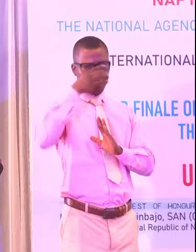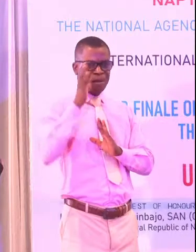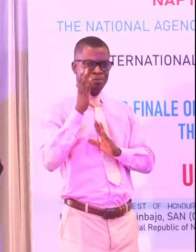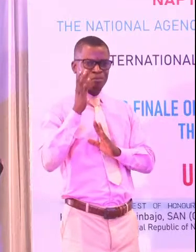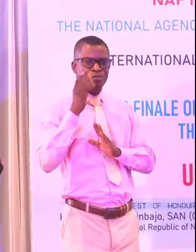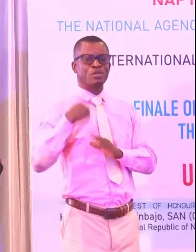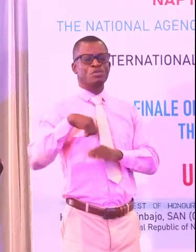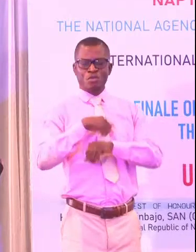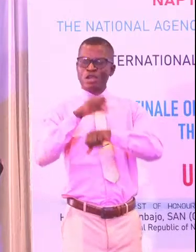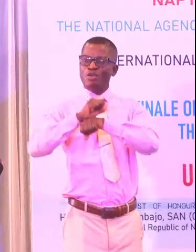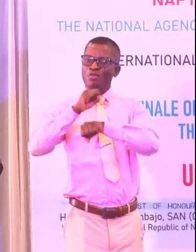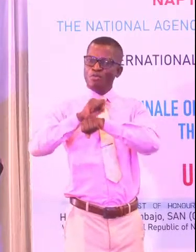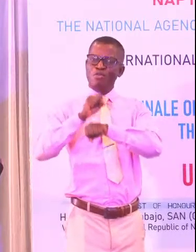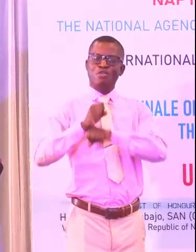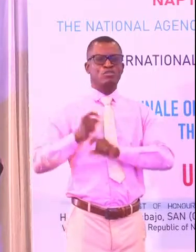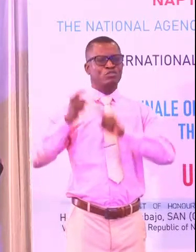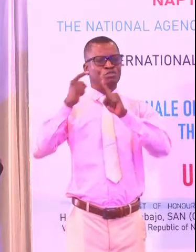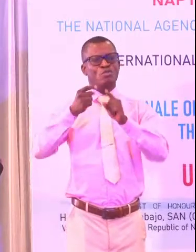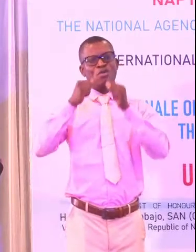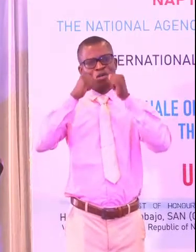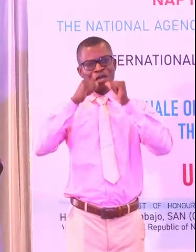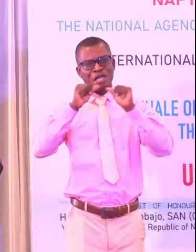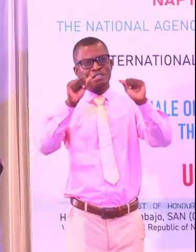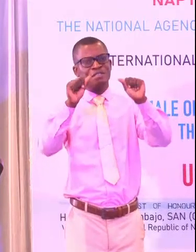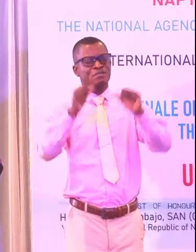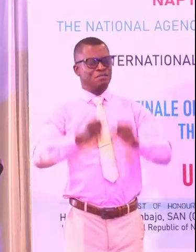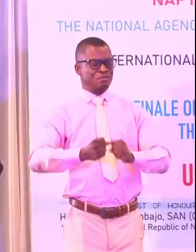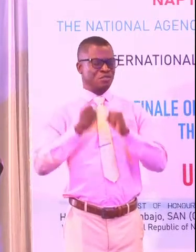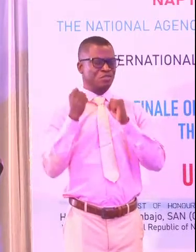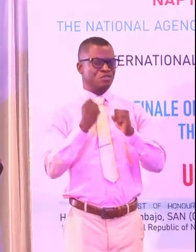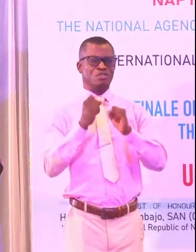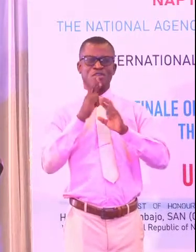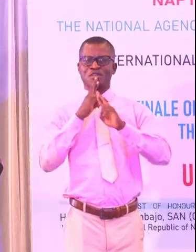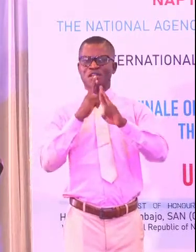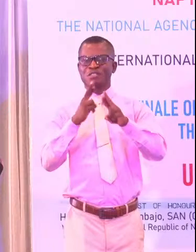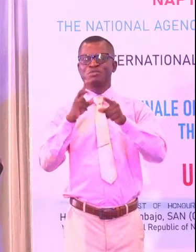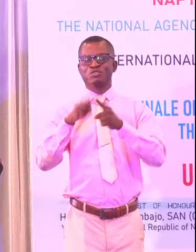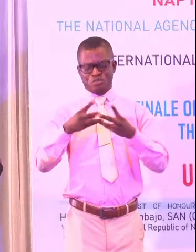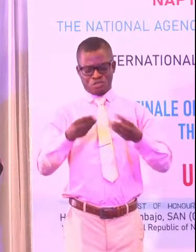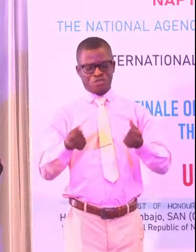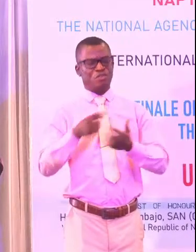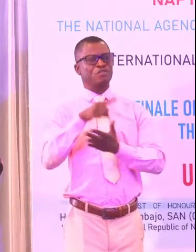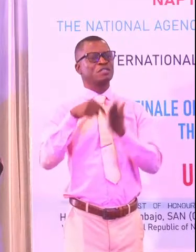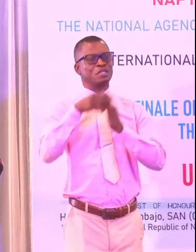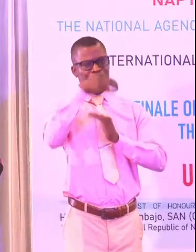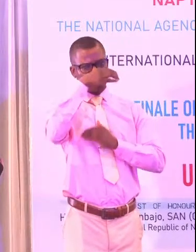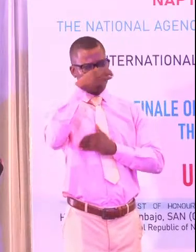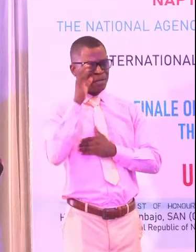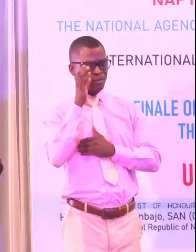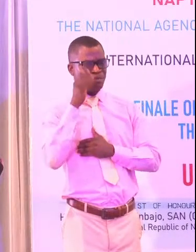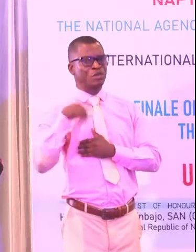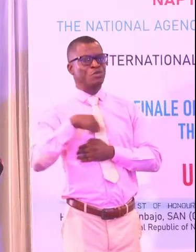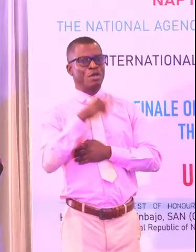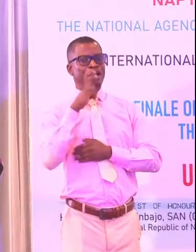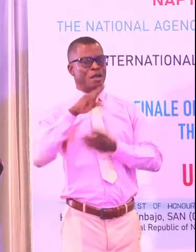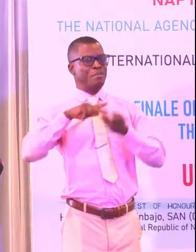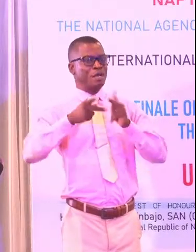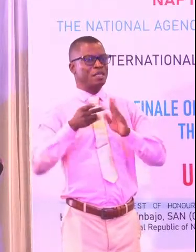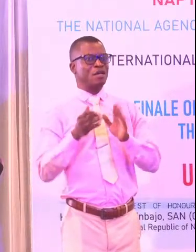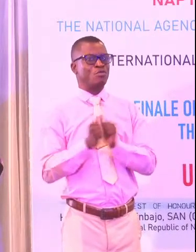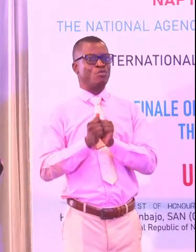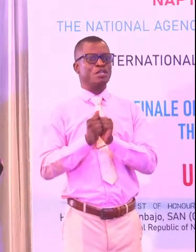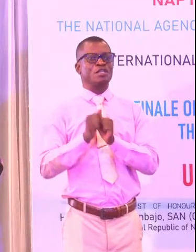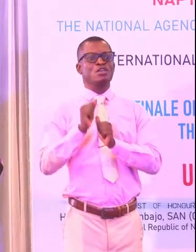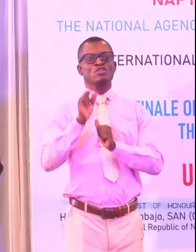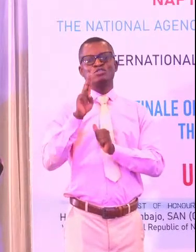range of steps towards achieving a strong response in tackling these crimes. NAPTIP is in partnership with the U.S. National